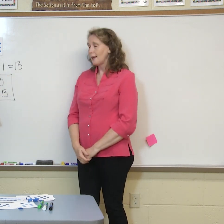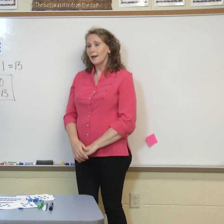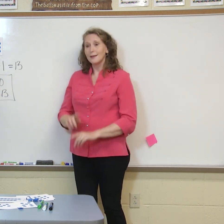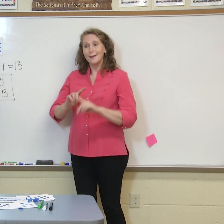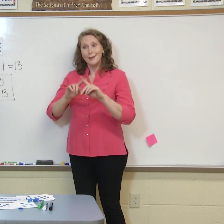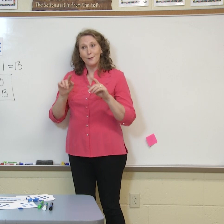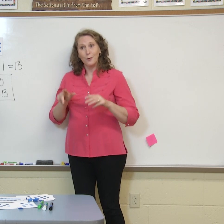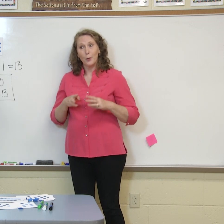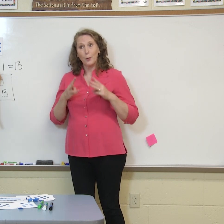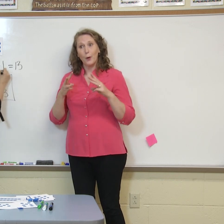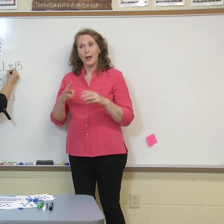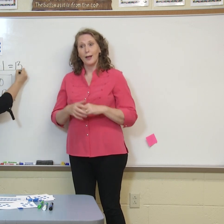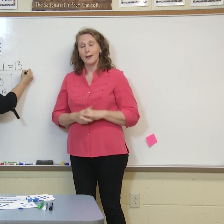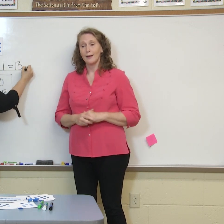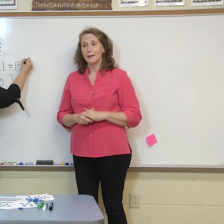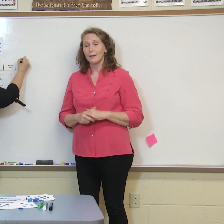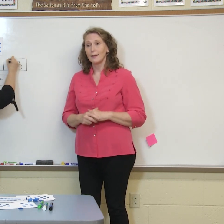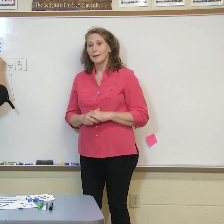another way.